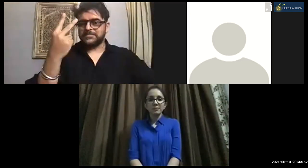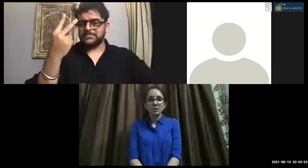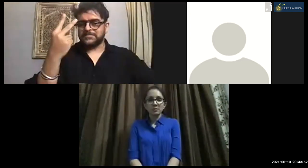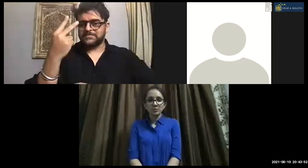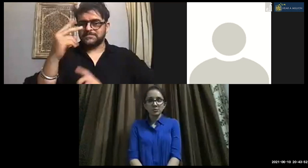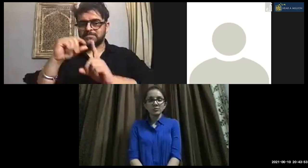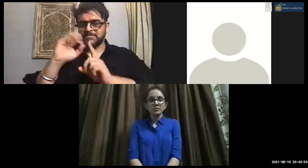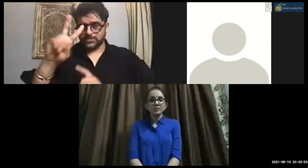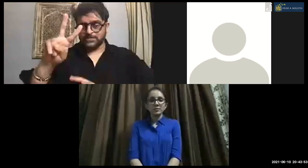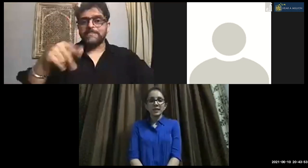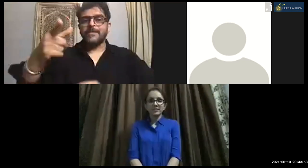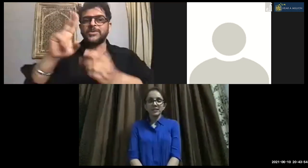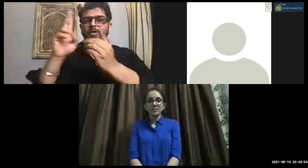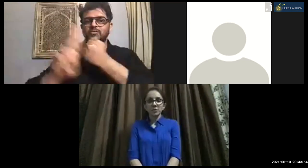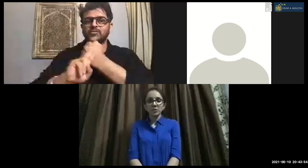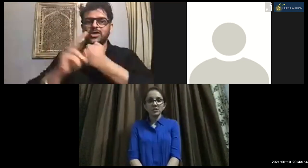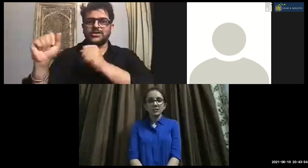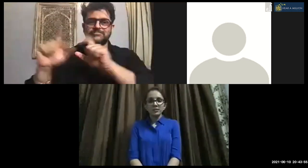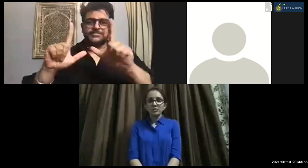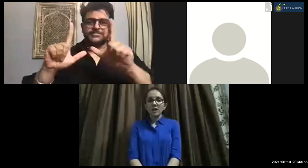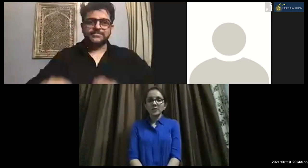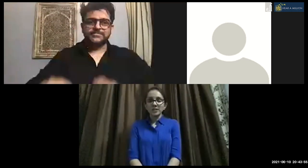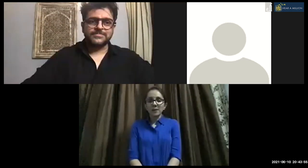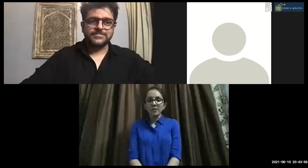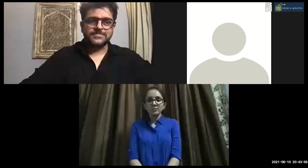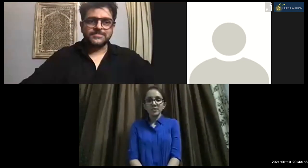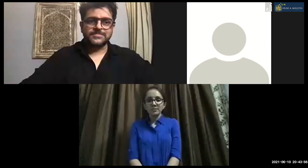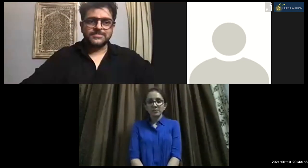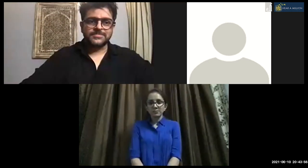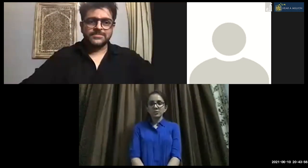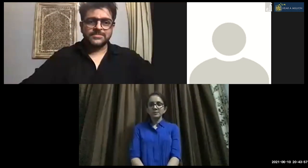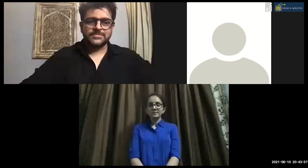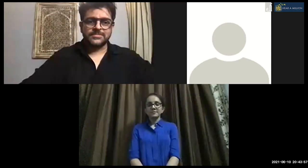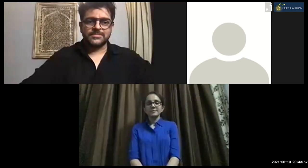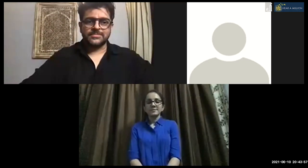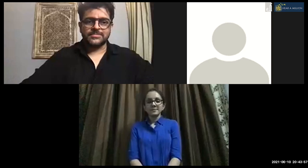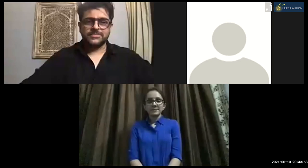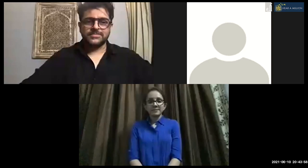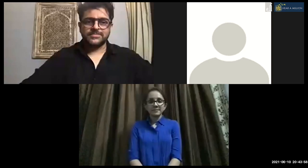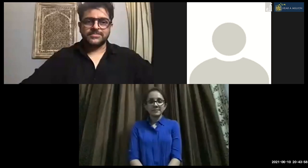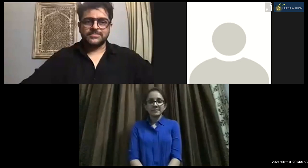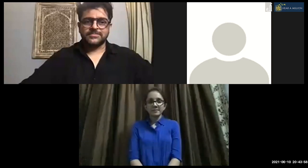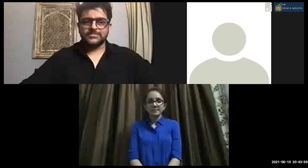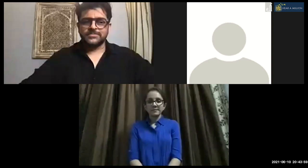have poll number 2. We'll have the second poll. Tushar, you can come up to explain the poll.